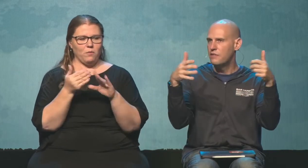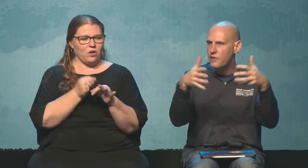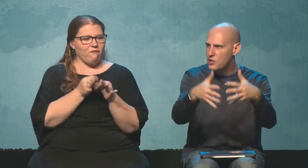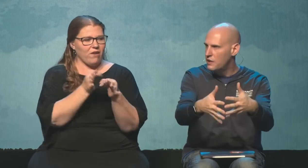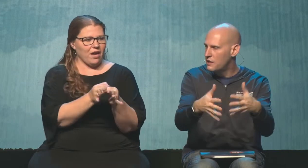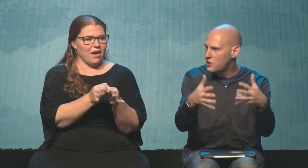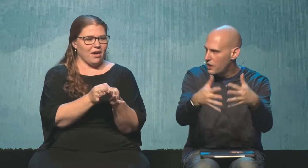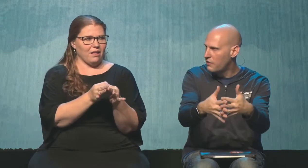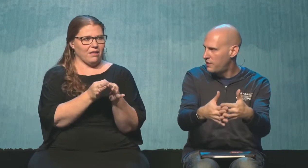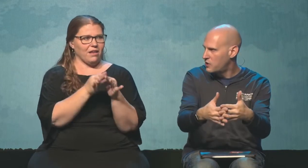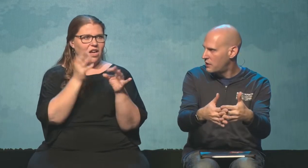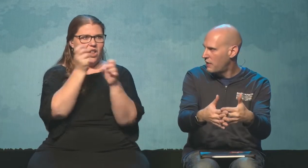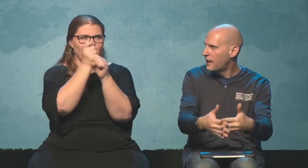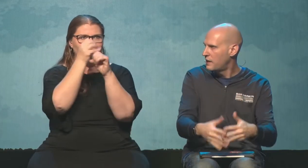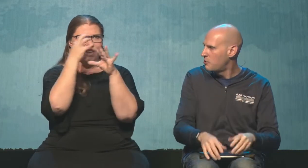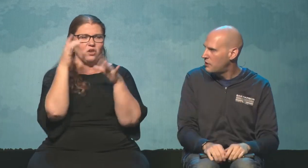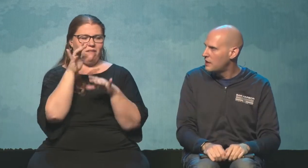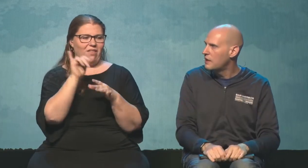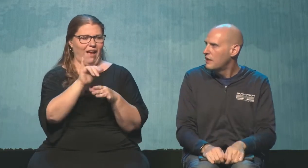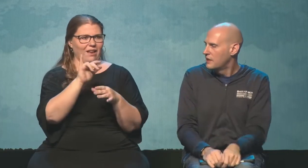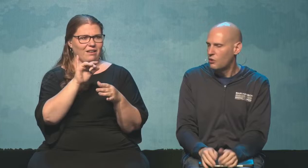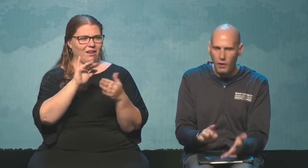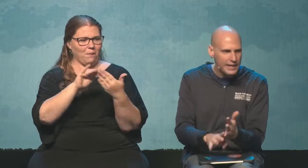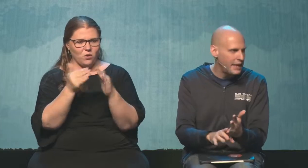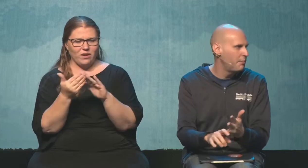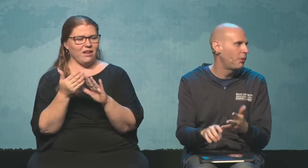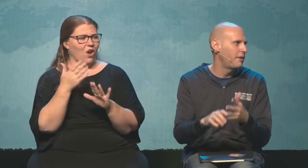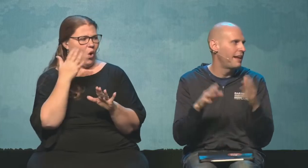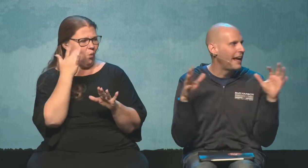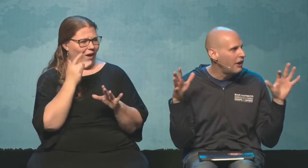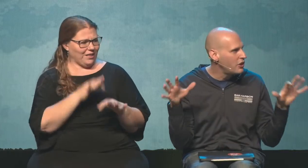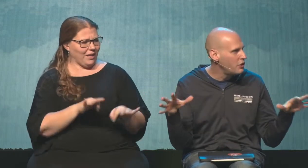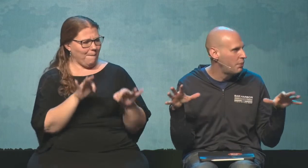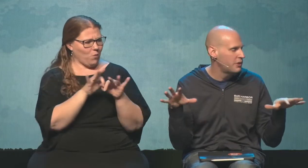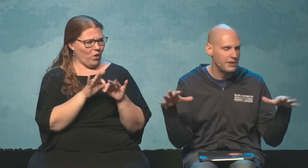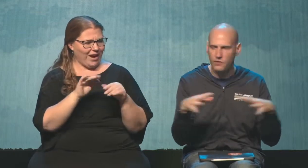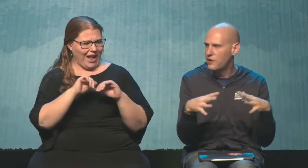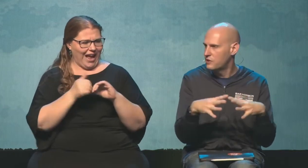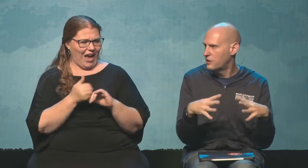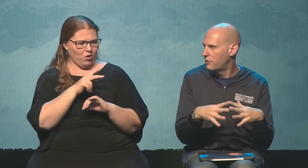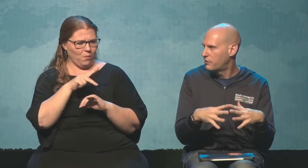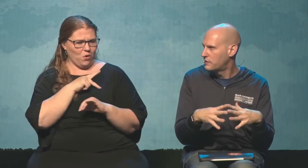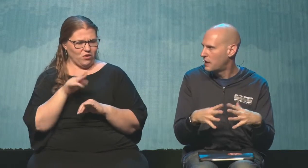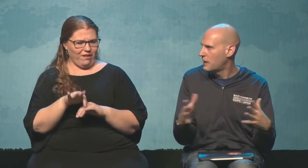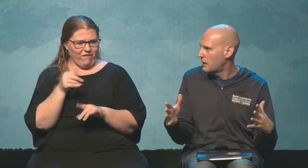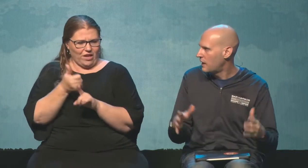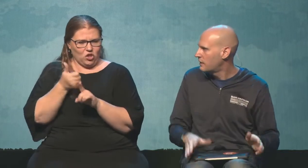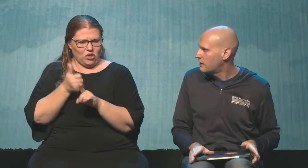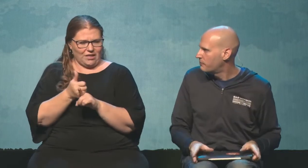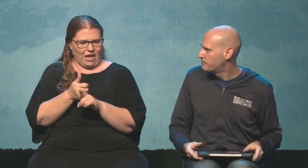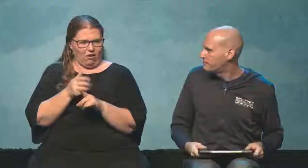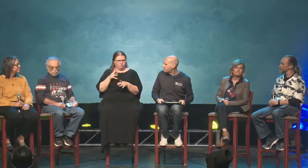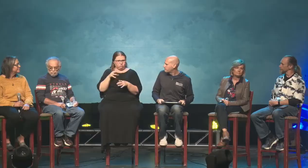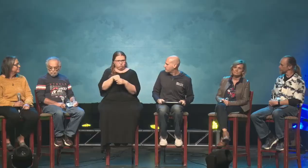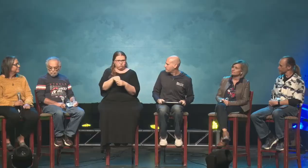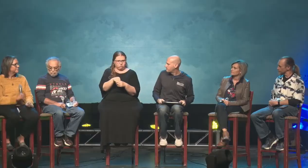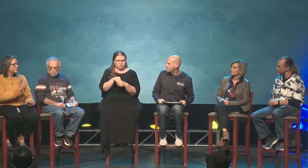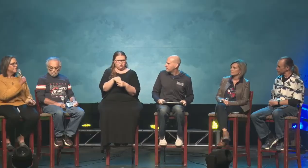the vision, the shared vision of that community? So why is that important, and how do you personally find yourself staying connected?